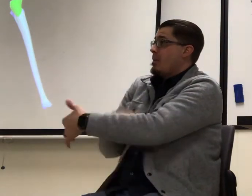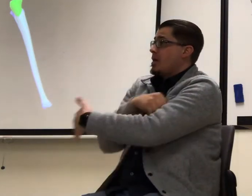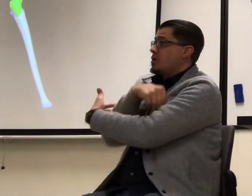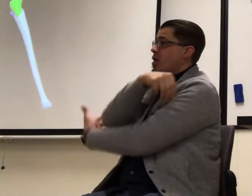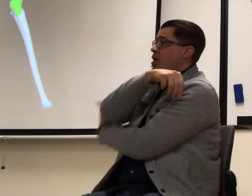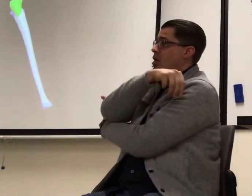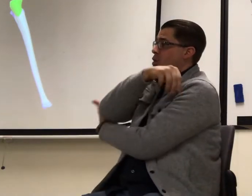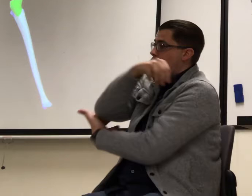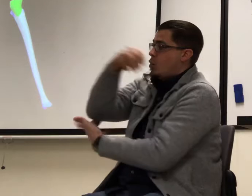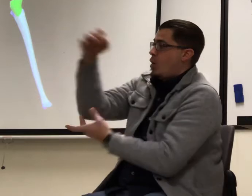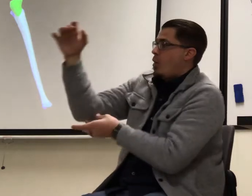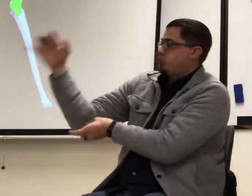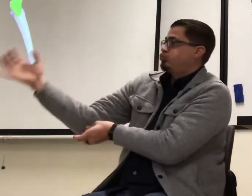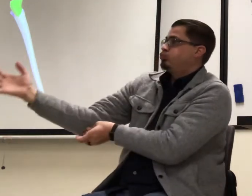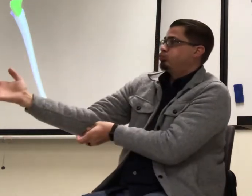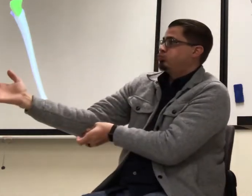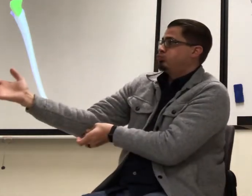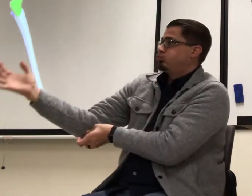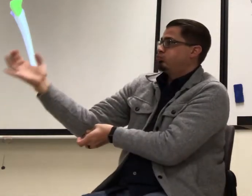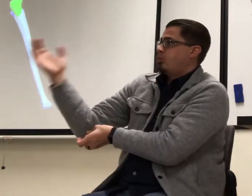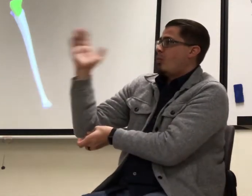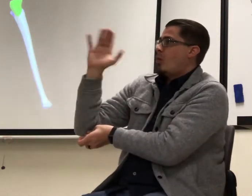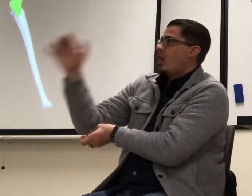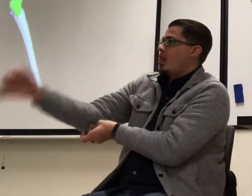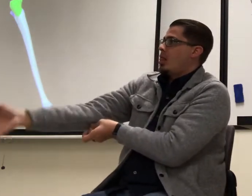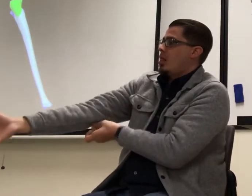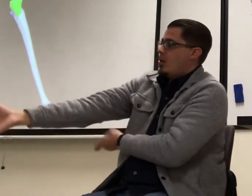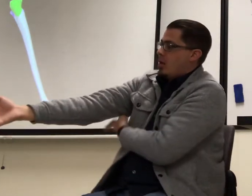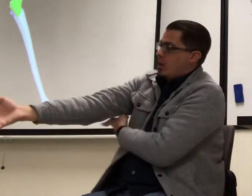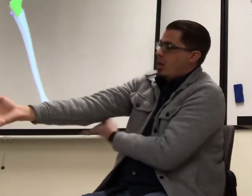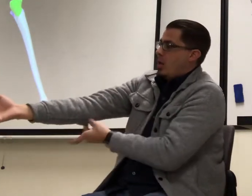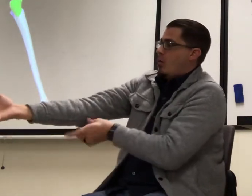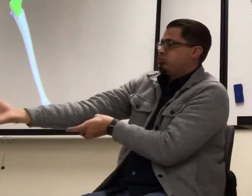there. It's proximal,